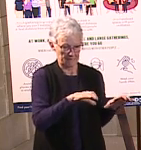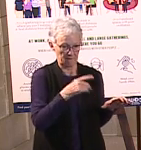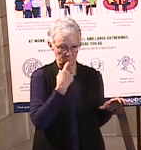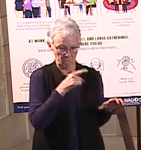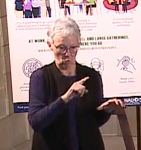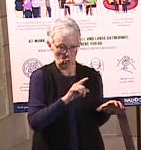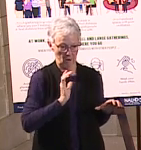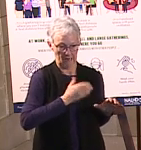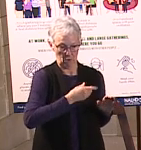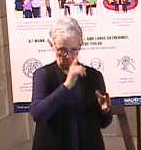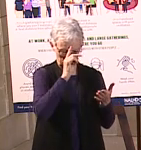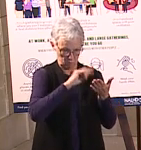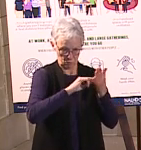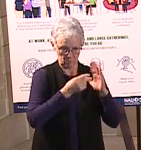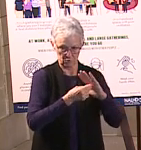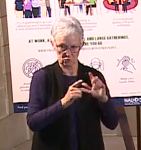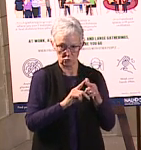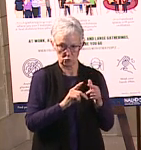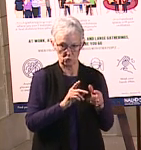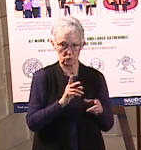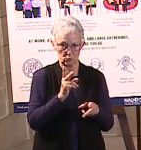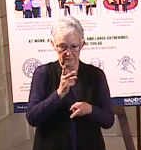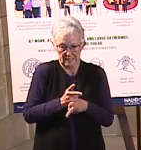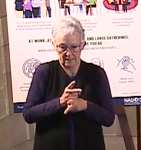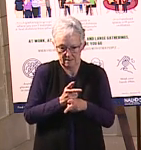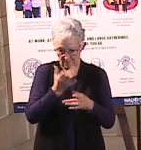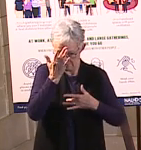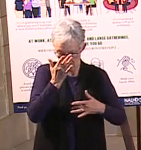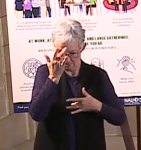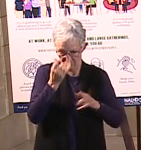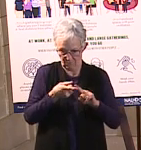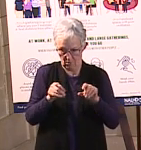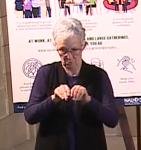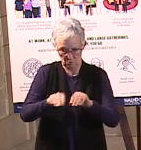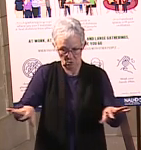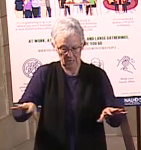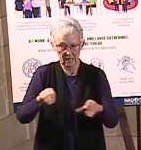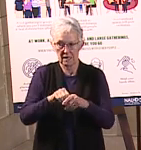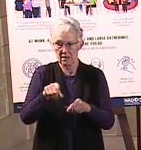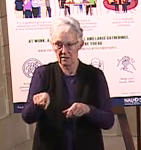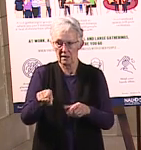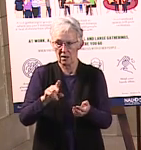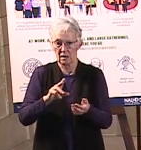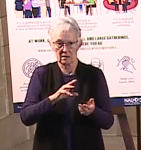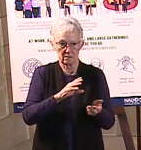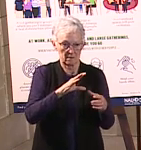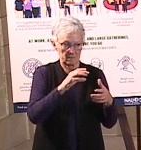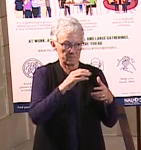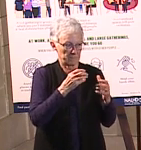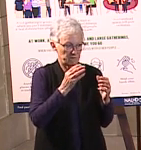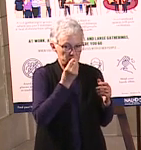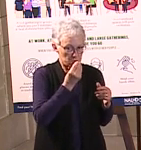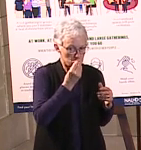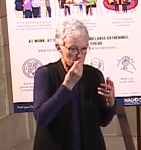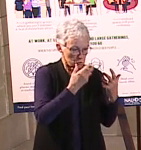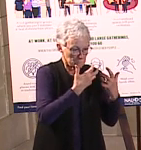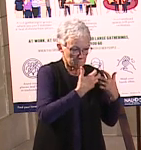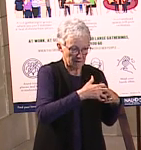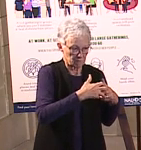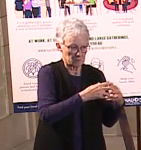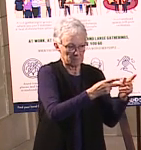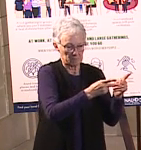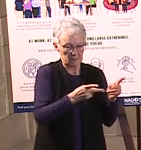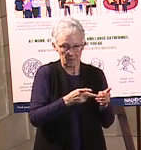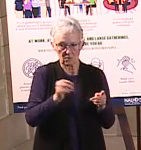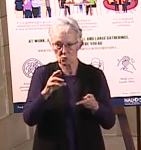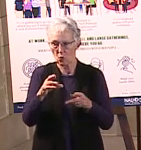on. And if you look at what we were able to do with food processing, we were successful in reducing the number of cases going there.